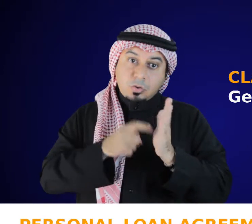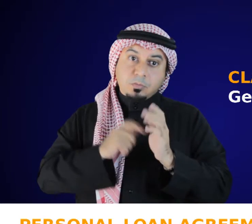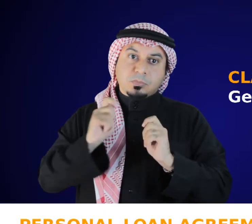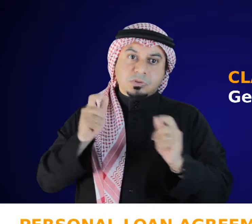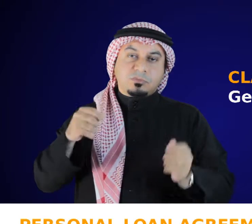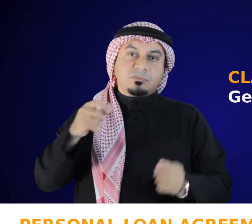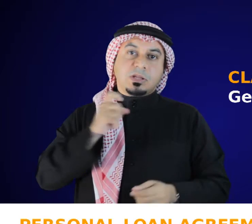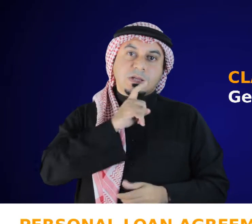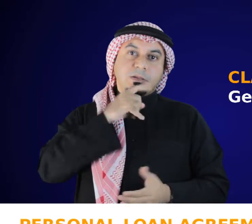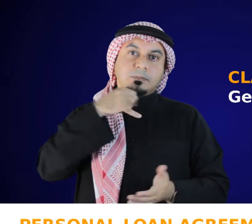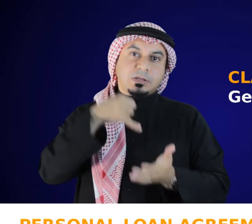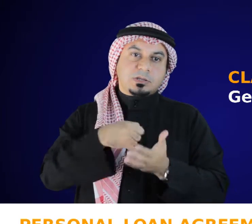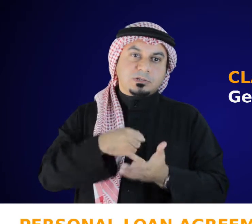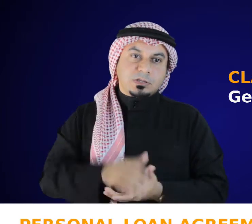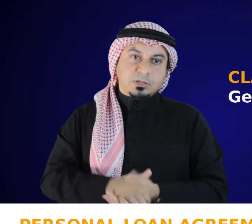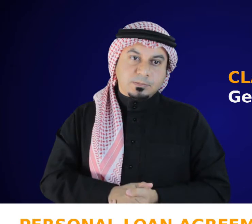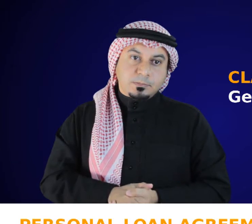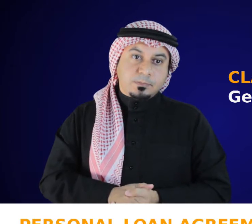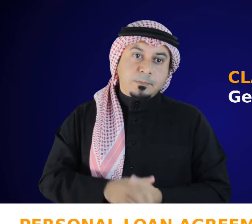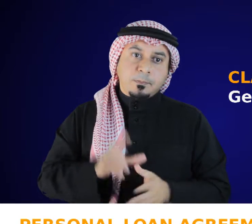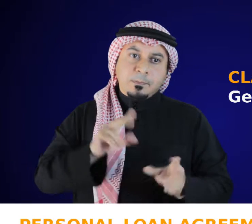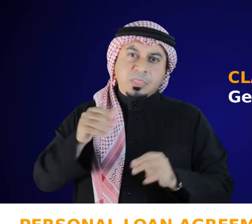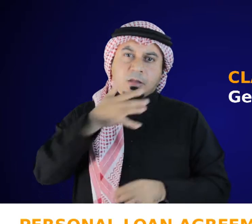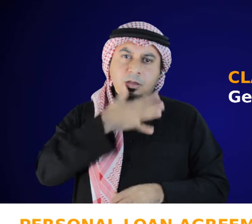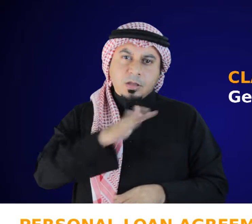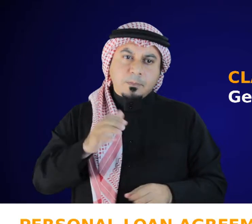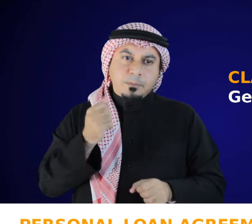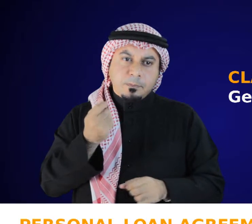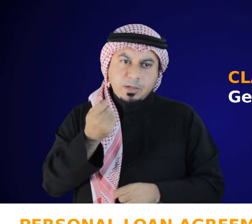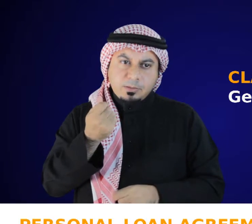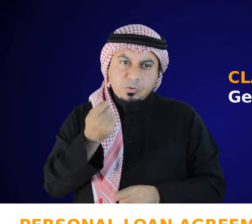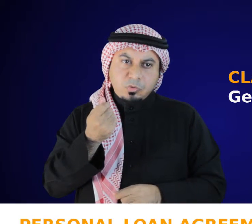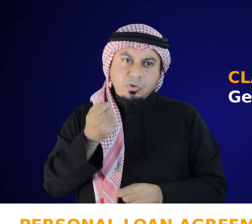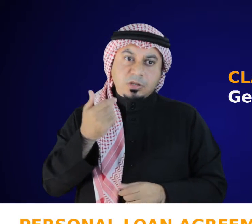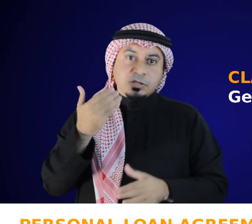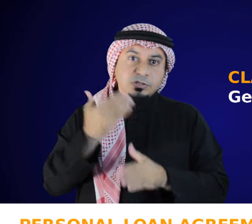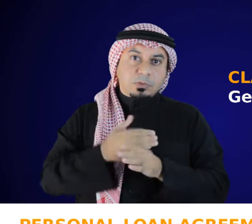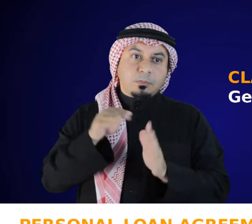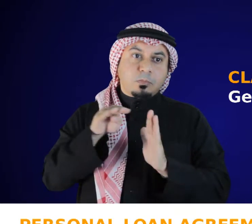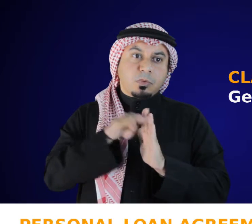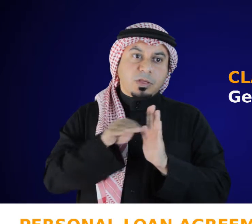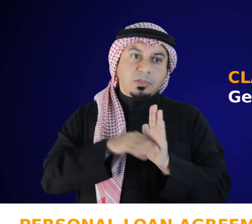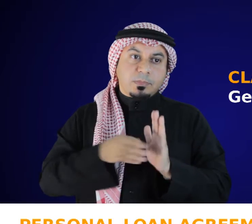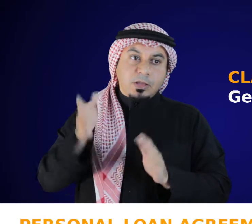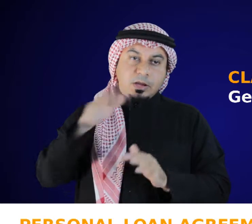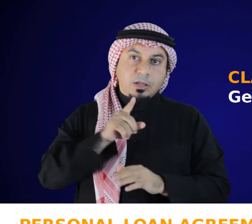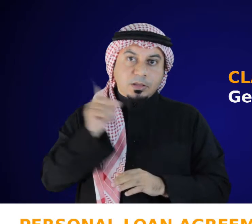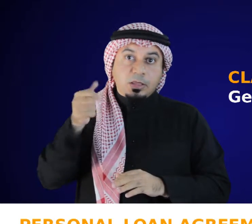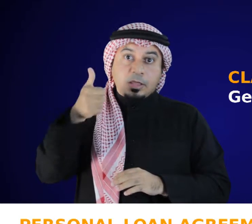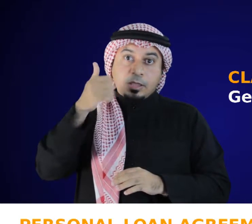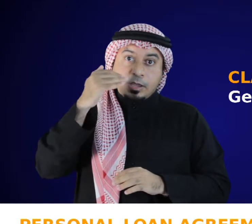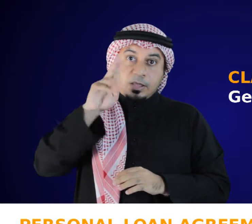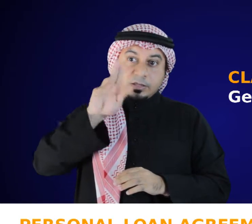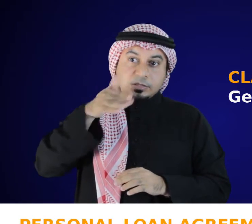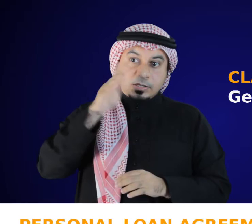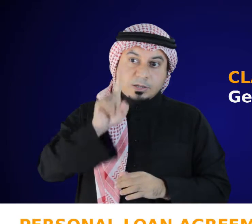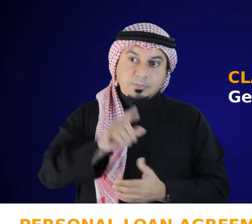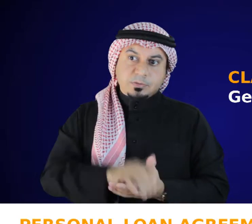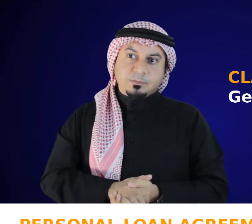trade law and QCB law, and that he is also aware of the results arising from this, including the calculation